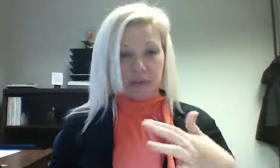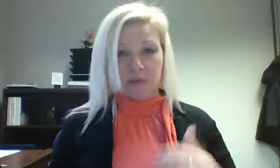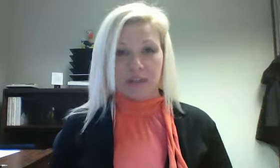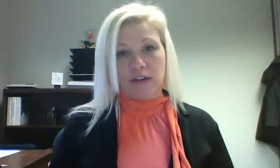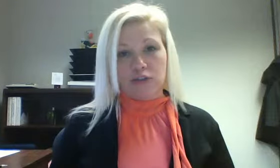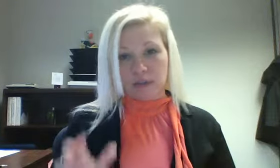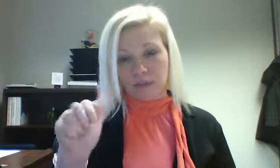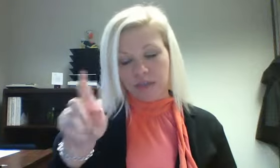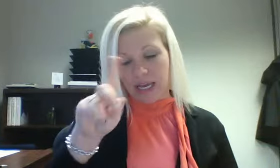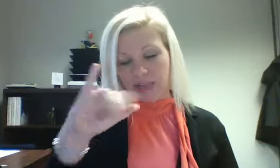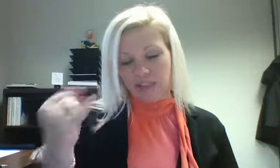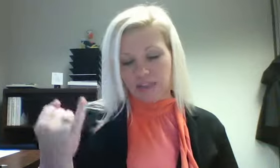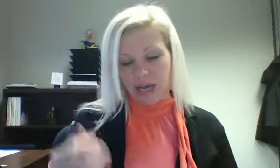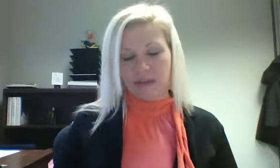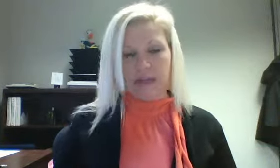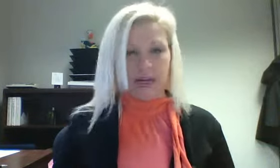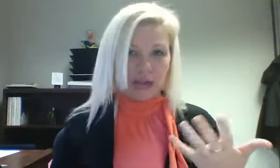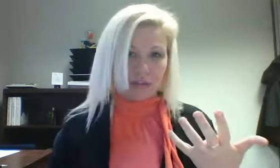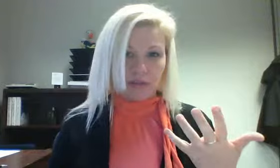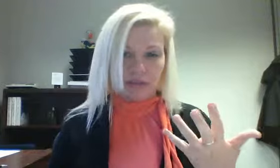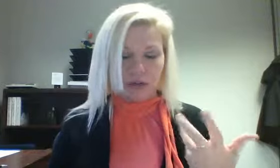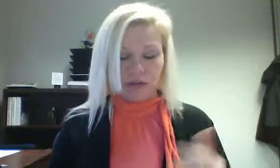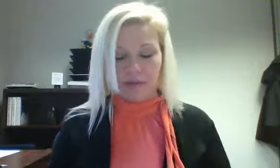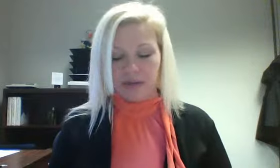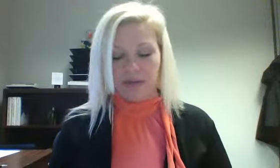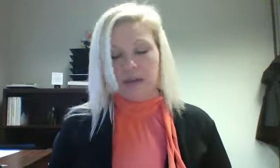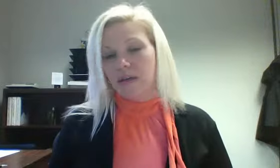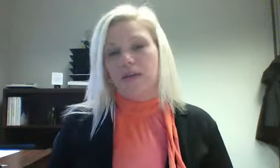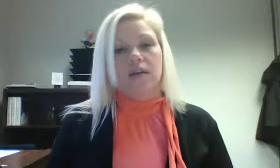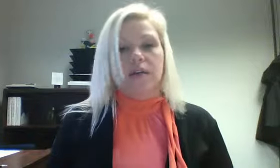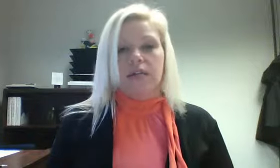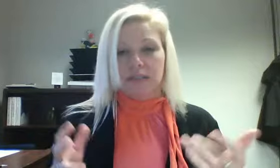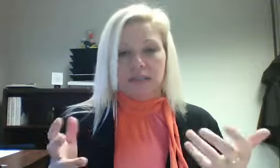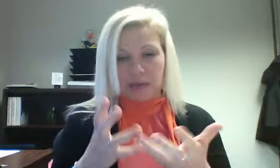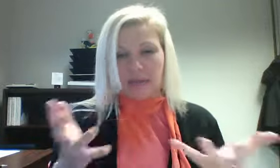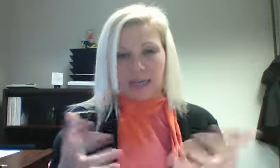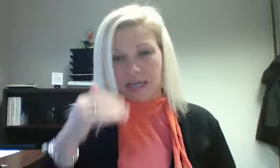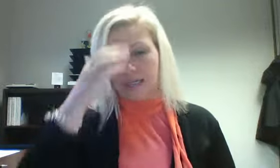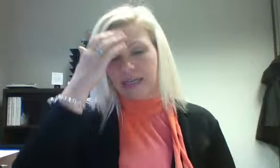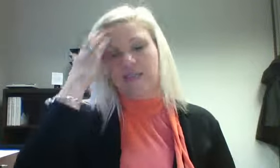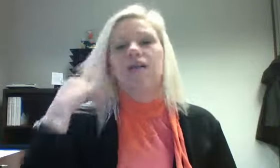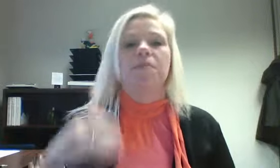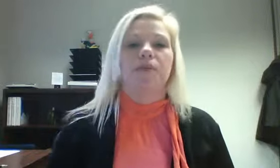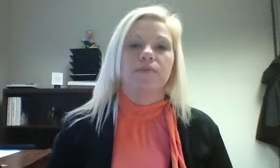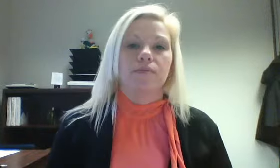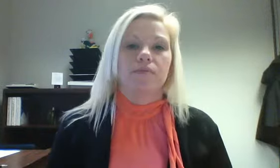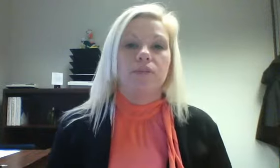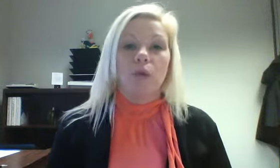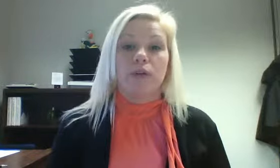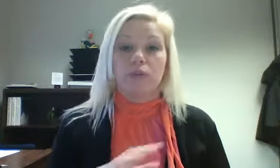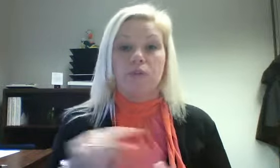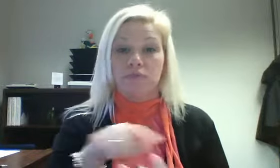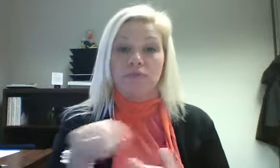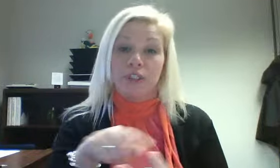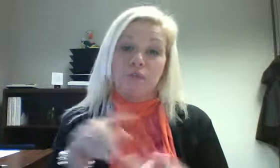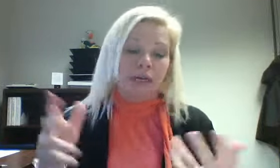with adjunct, which is ADJ, like an adjunct instructor, but it depends on the context. That'll help you know which one it